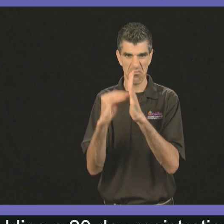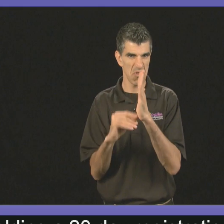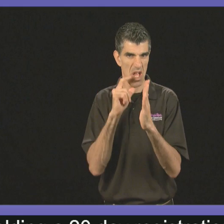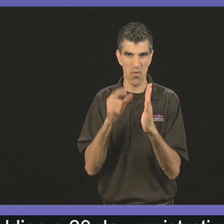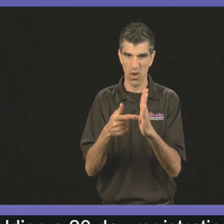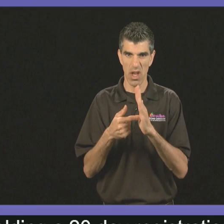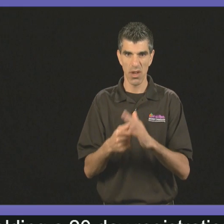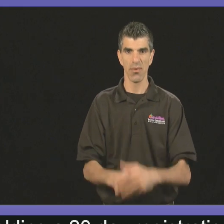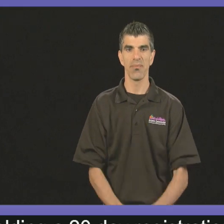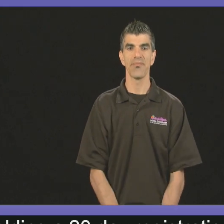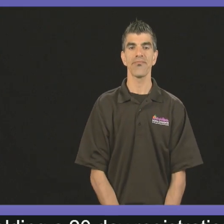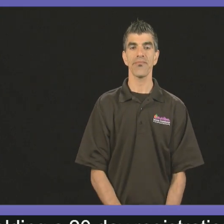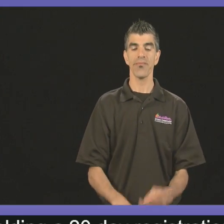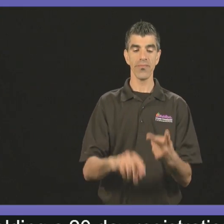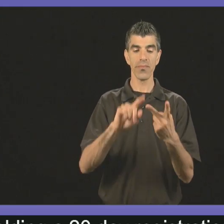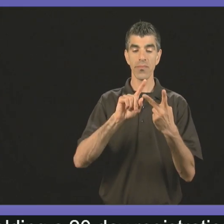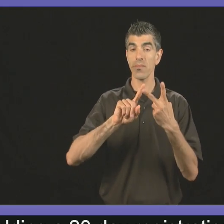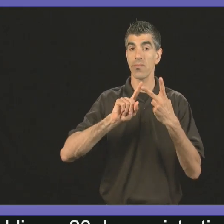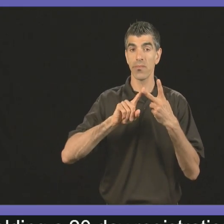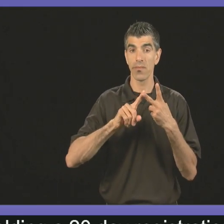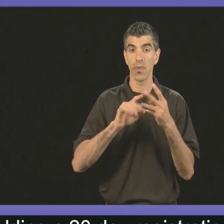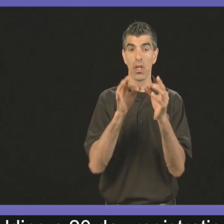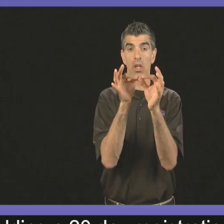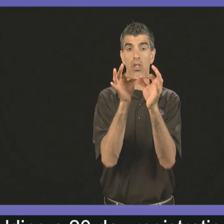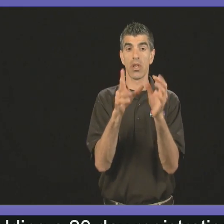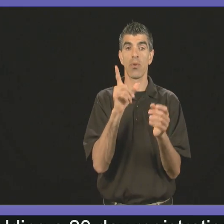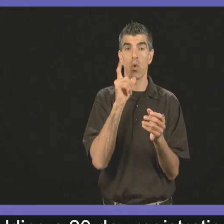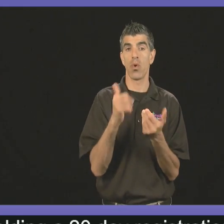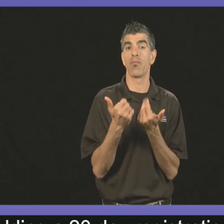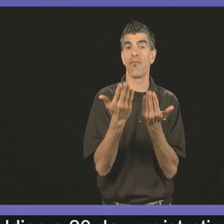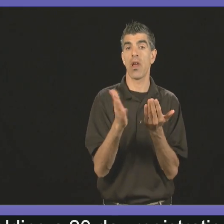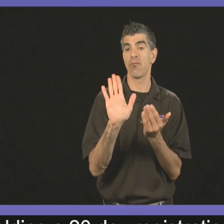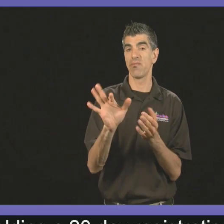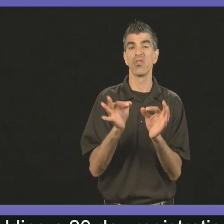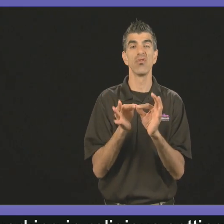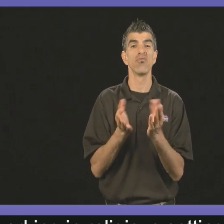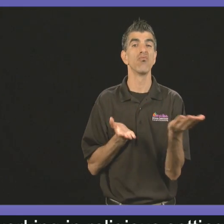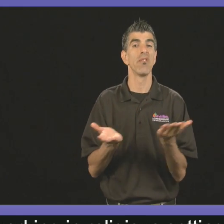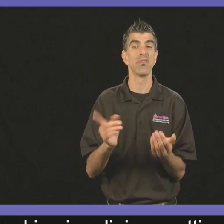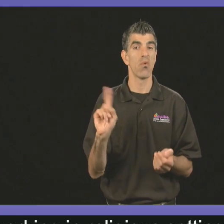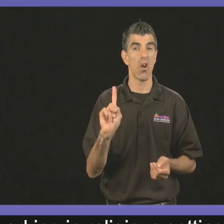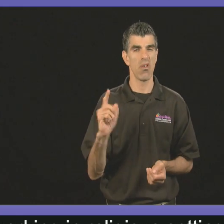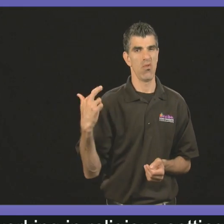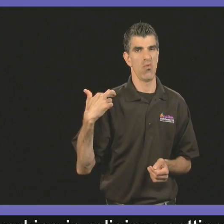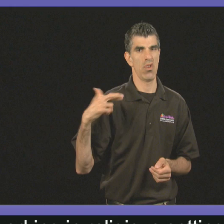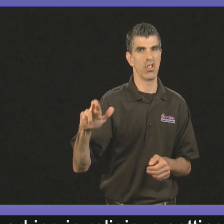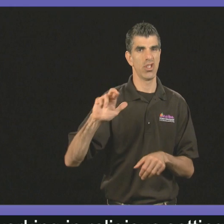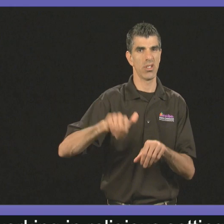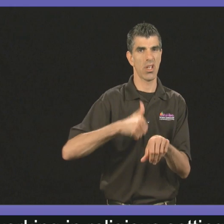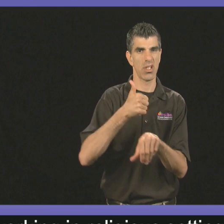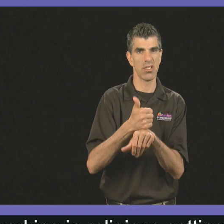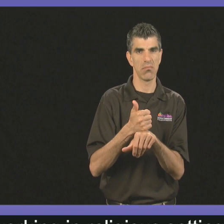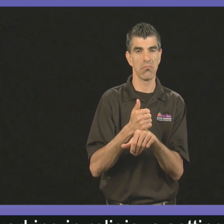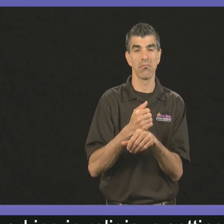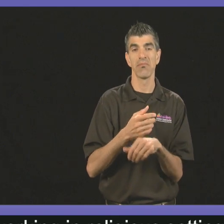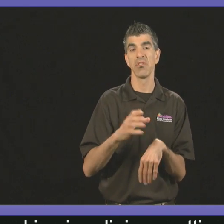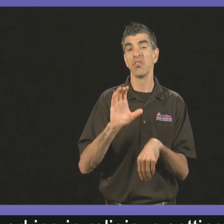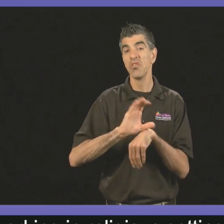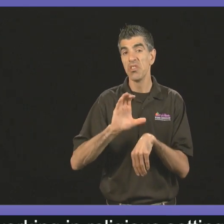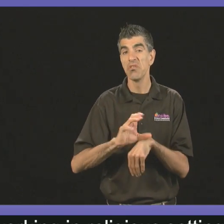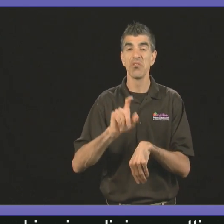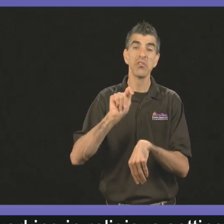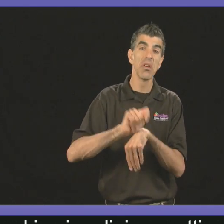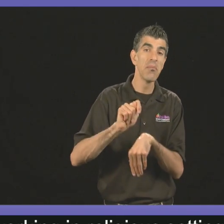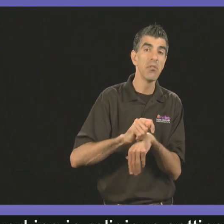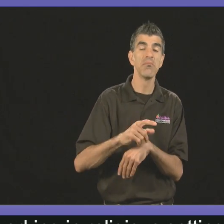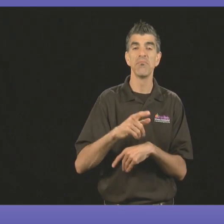to hold a license. Interpreters working in religious settings, such as churches